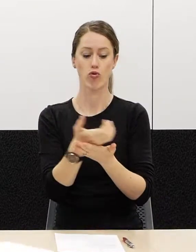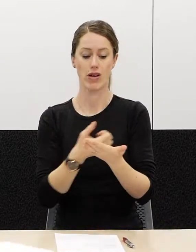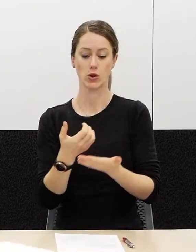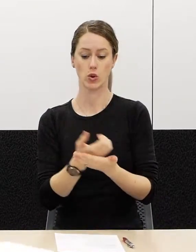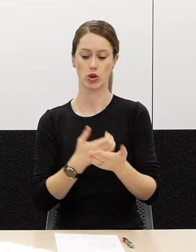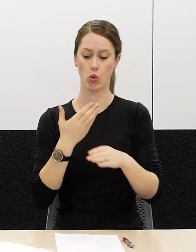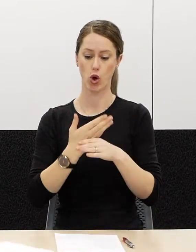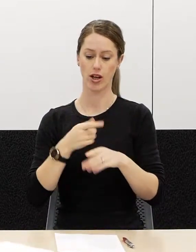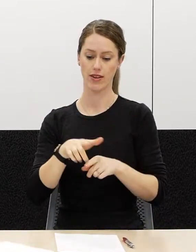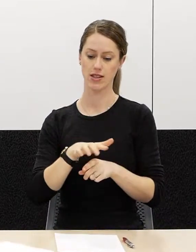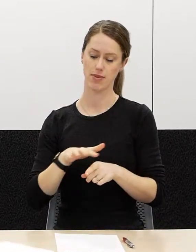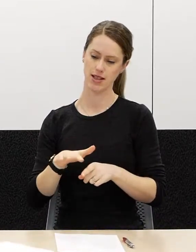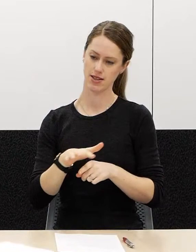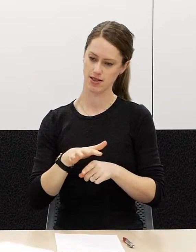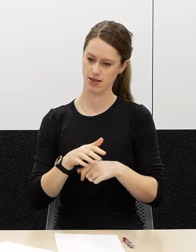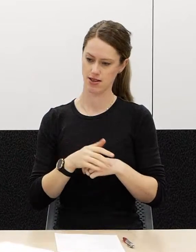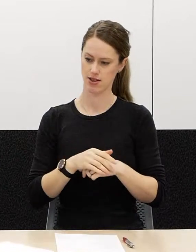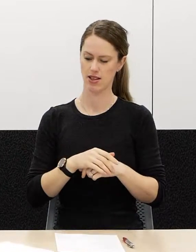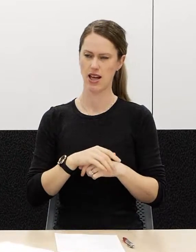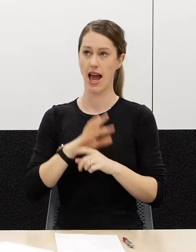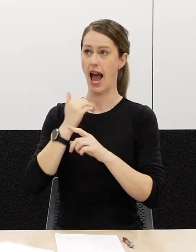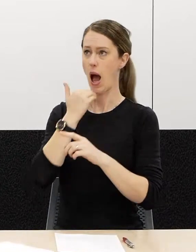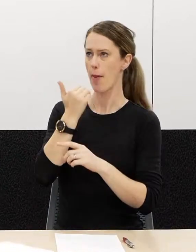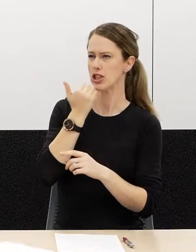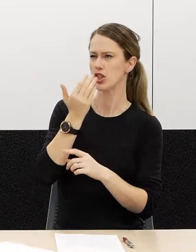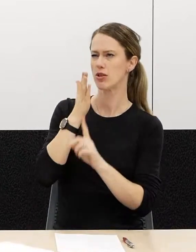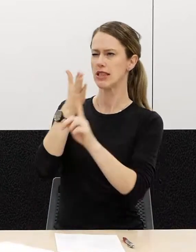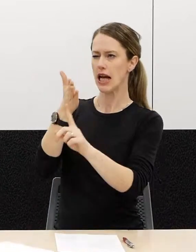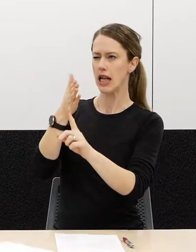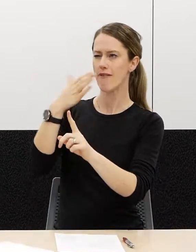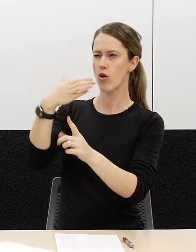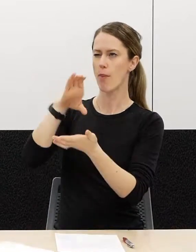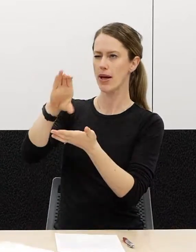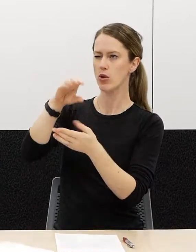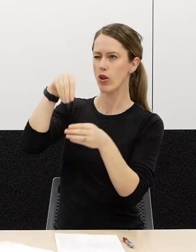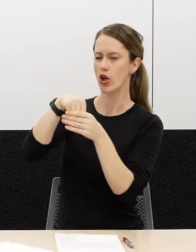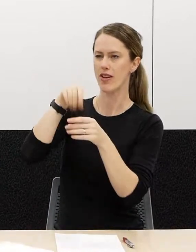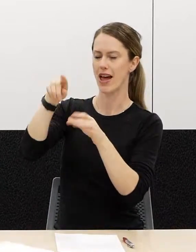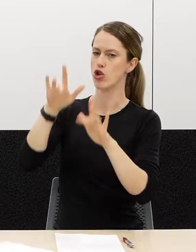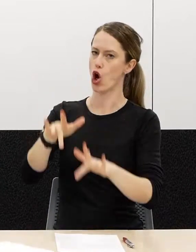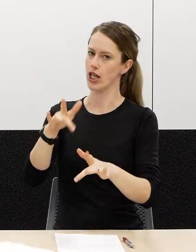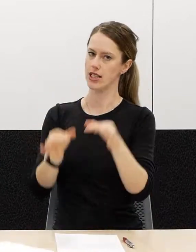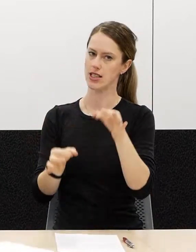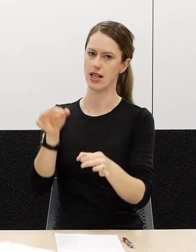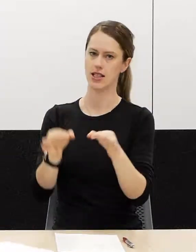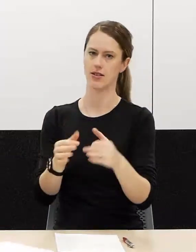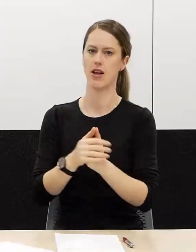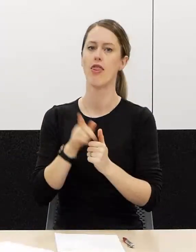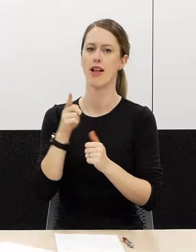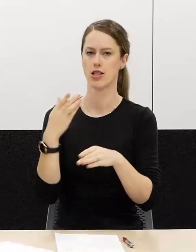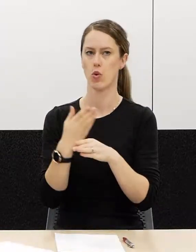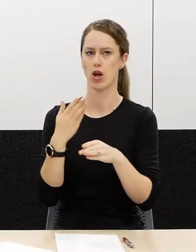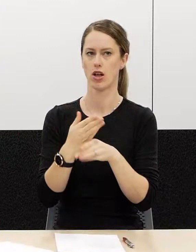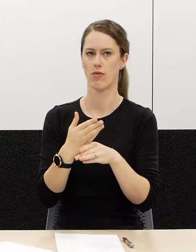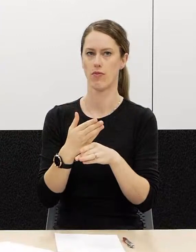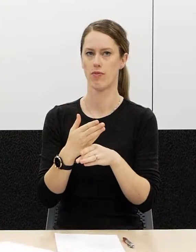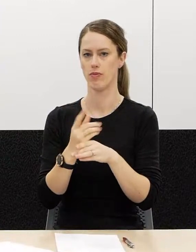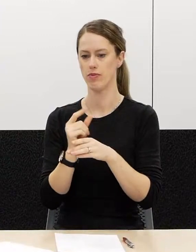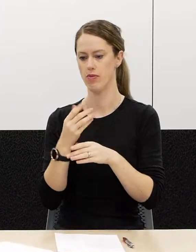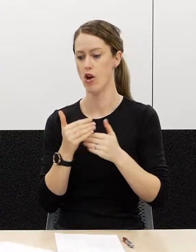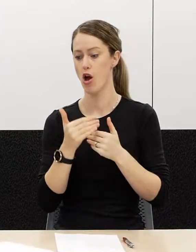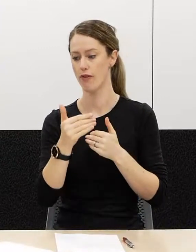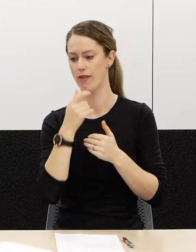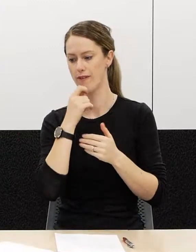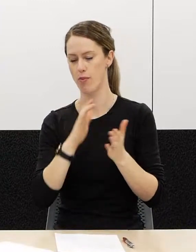resources to work in this space. The exact amount of that budget bid and the exact content of that has yet to be determined. That's the work that needs to be done over the next